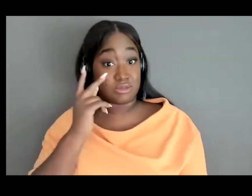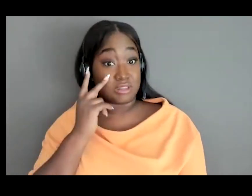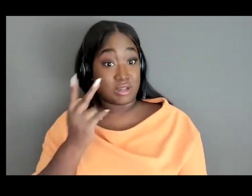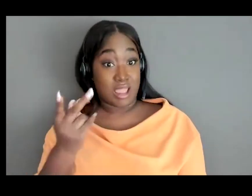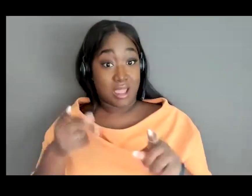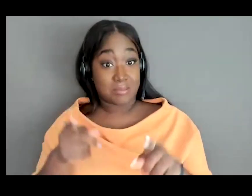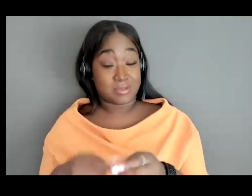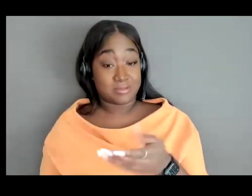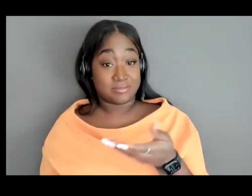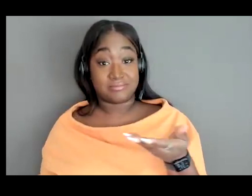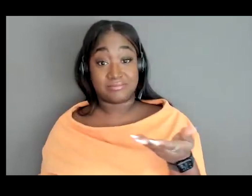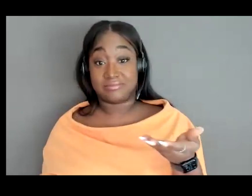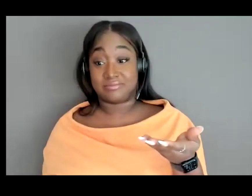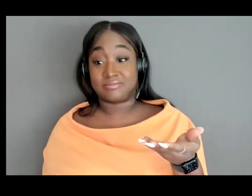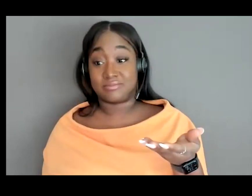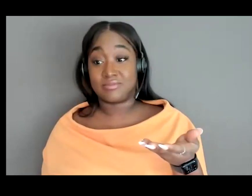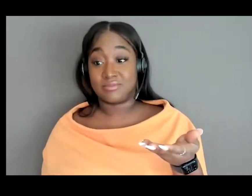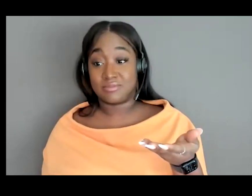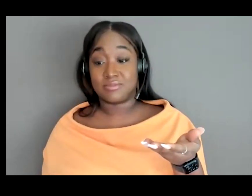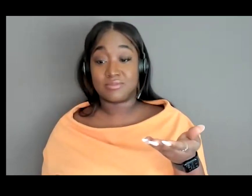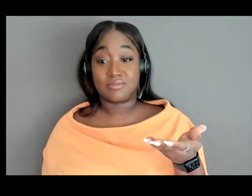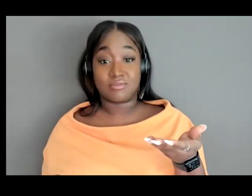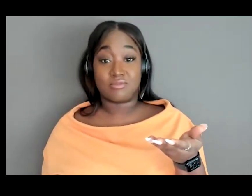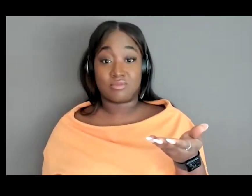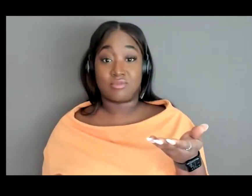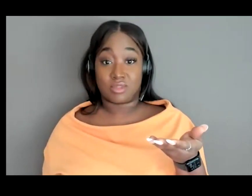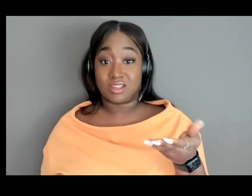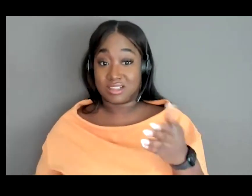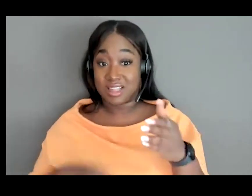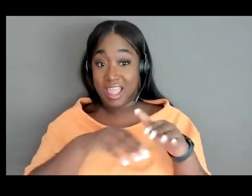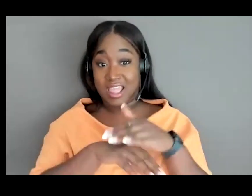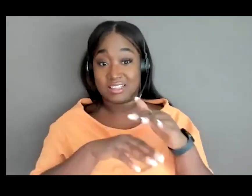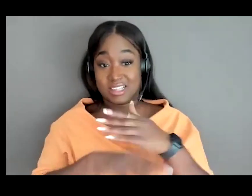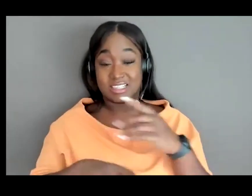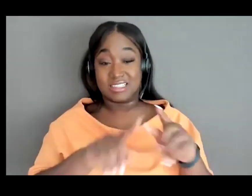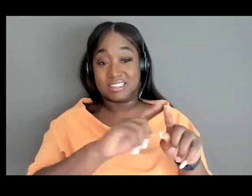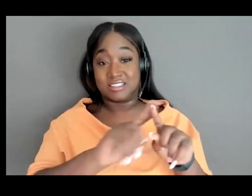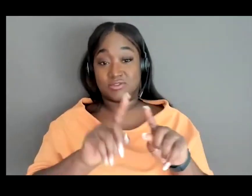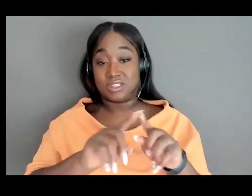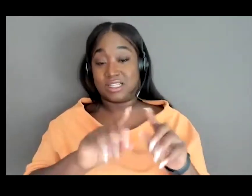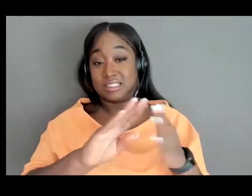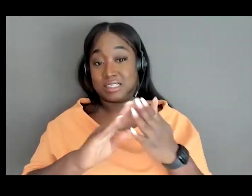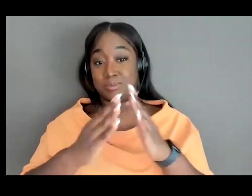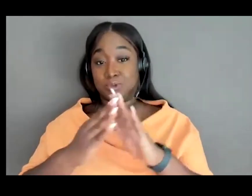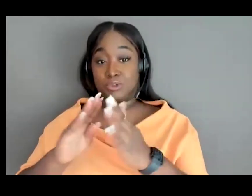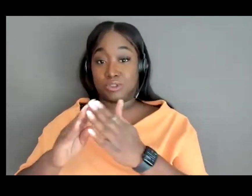can say, here's the impacts of access, the impacts on access in different neighborhoods.